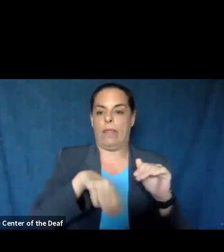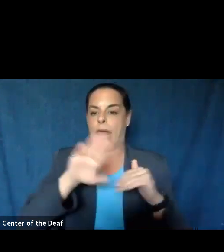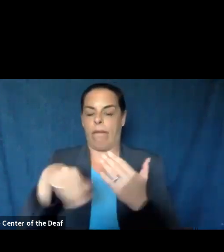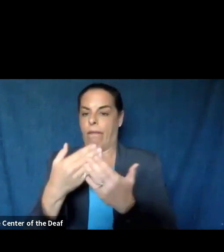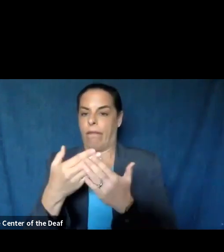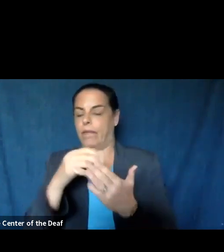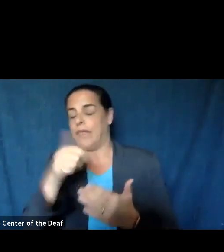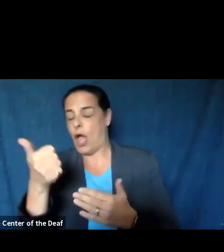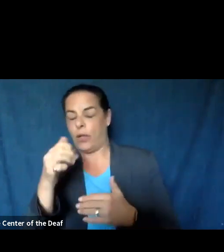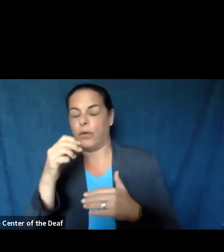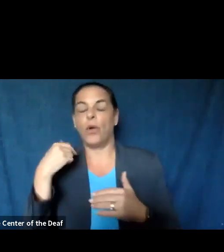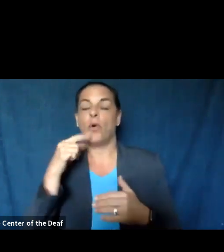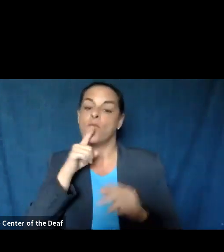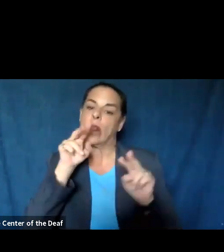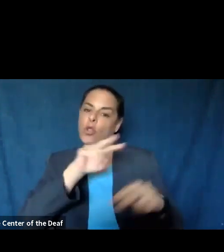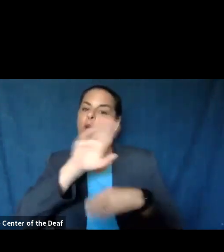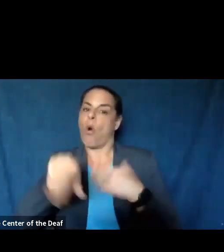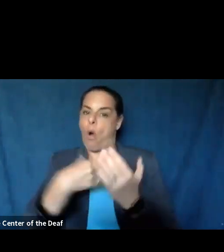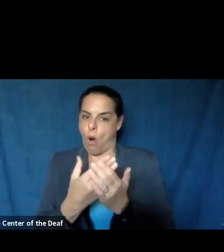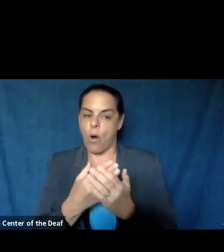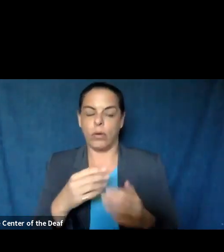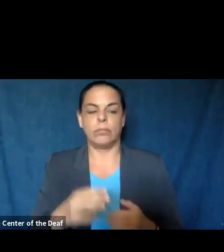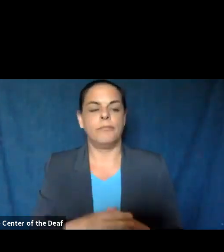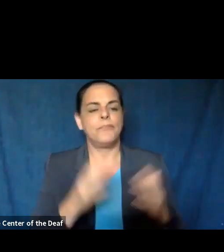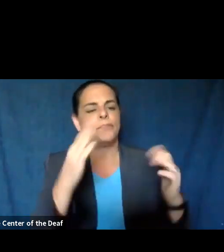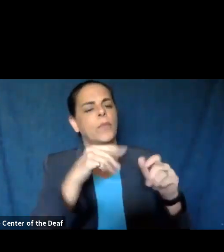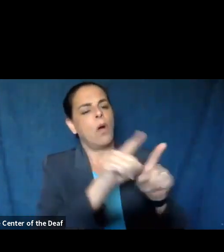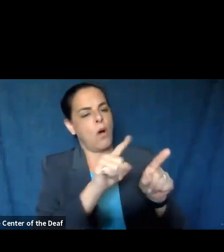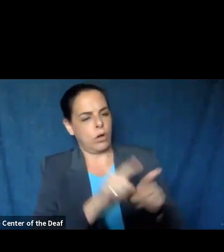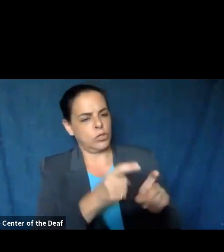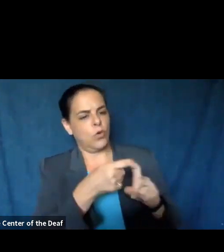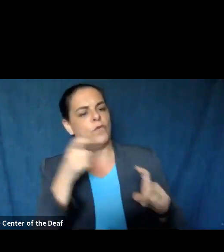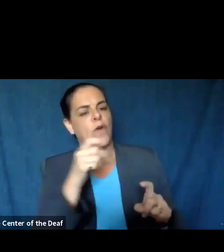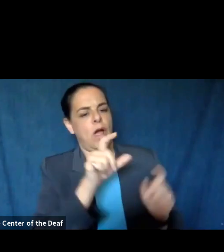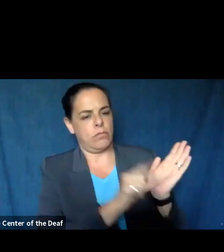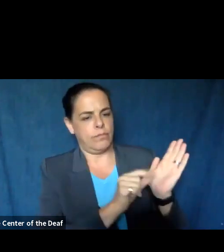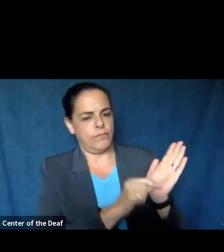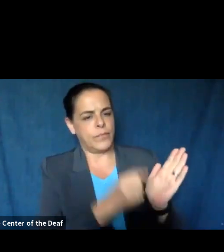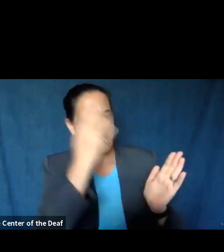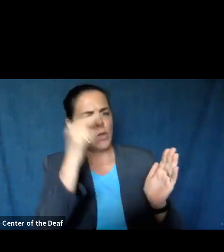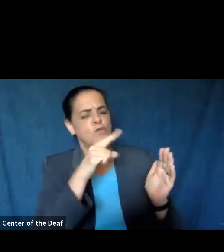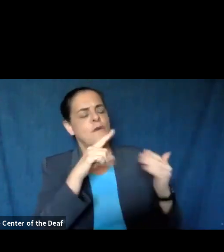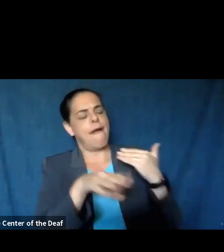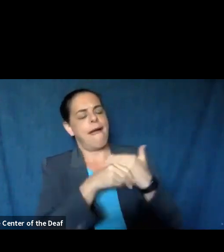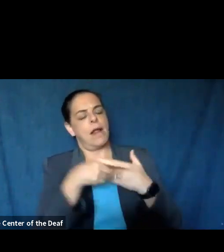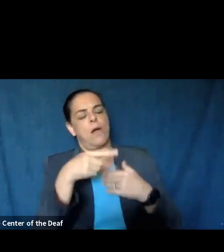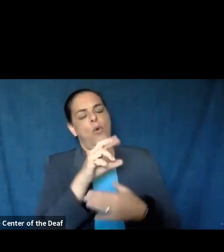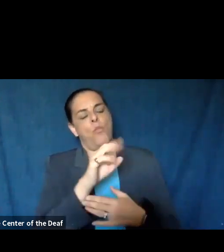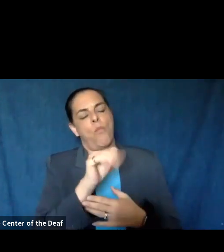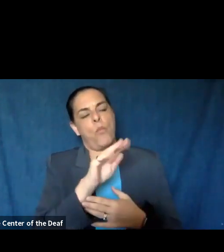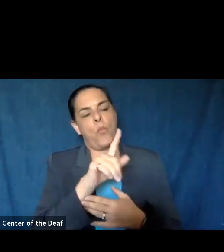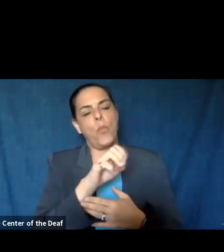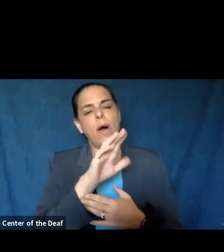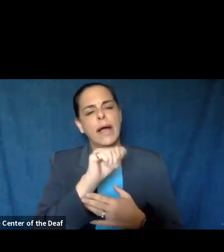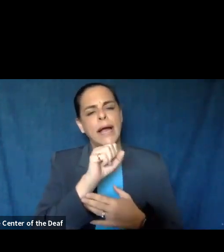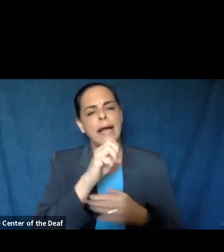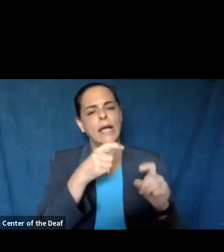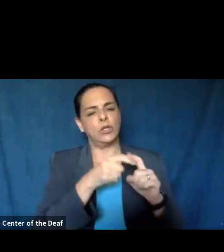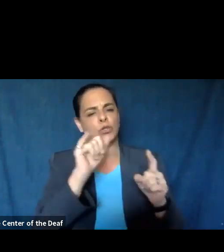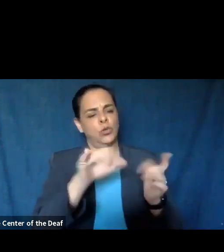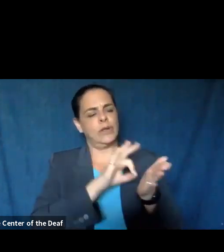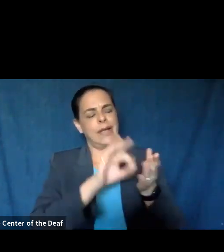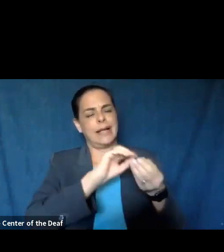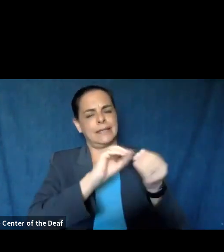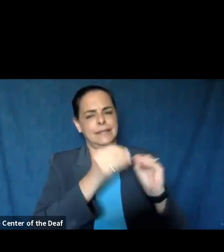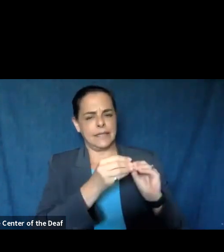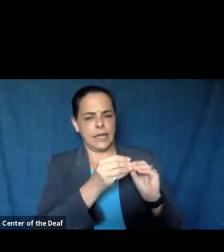picture when we move forward. Also from Vincent with the Sentinel, since you are adding probable cases to the case count of benchmark 1,